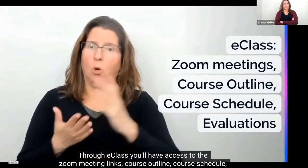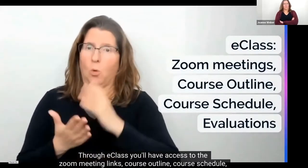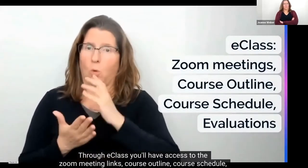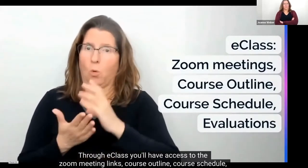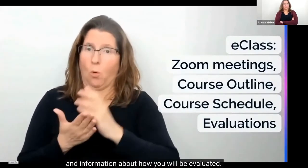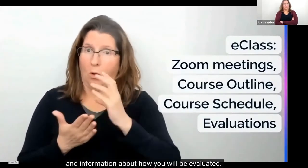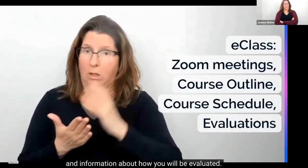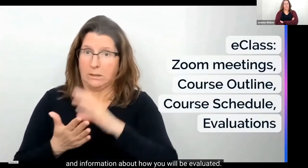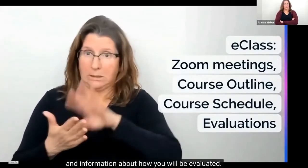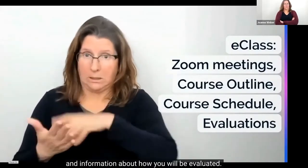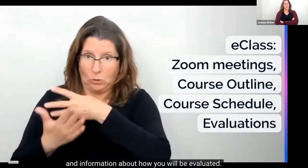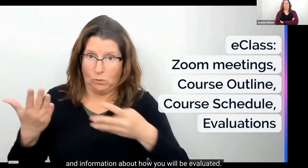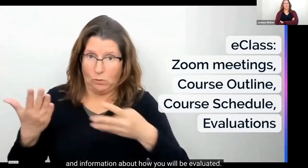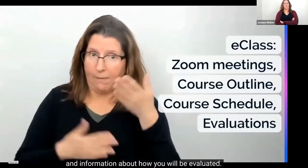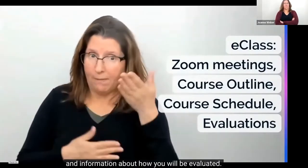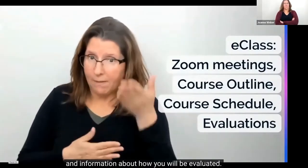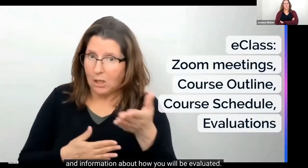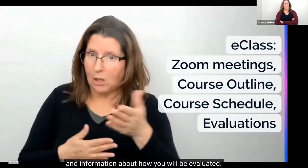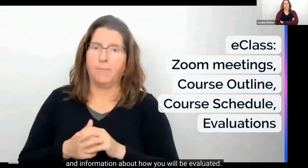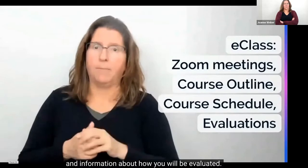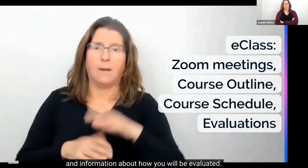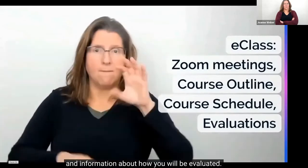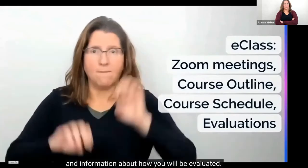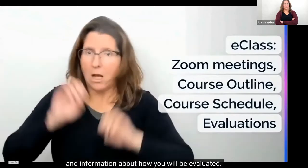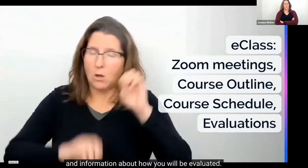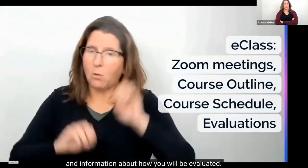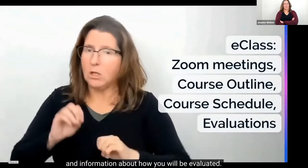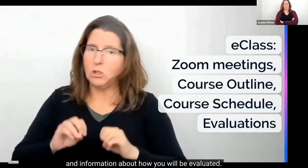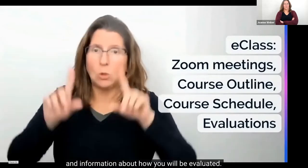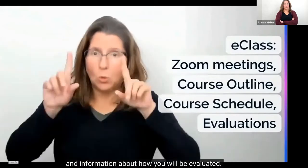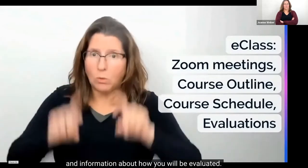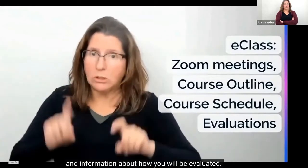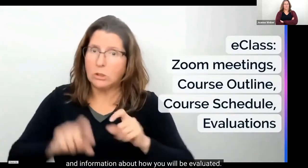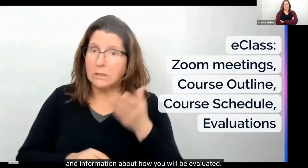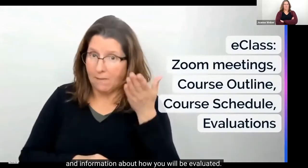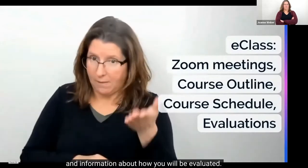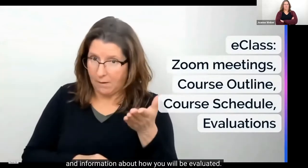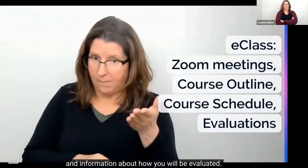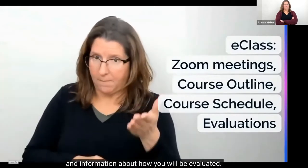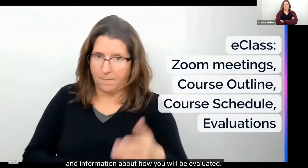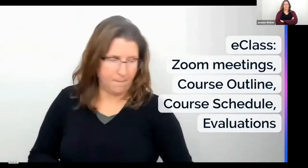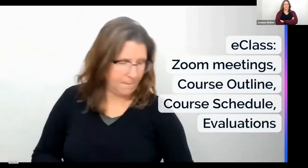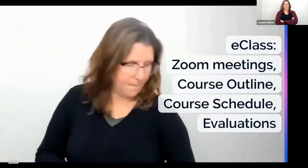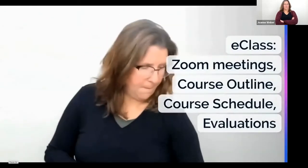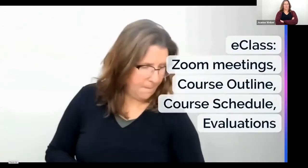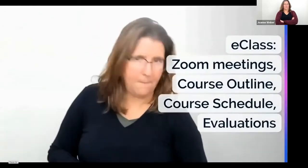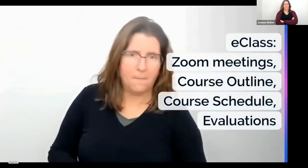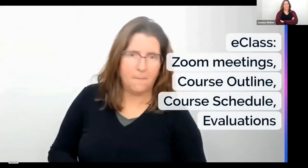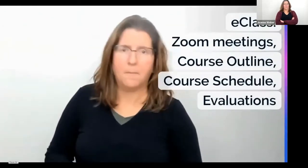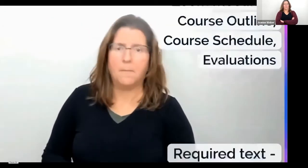course schedule, and information about how you will be evaluated.